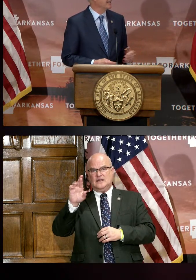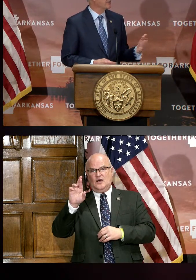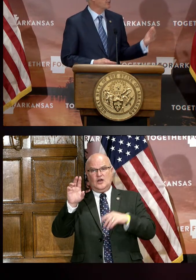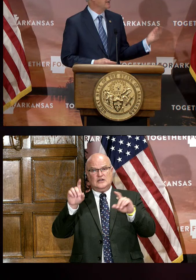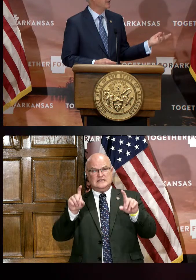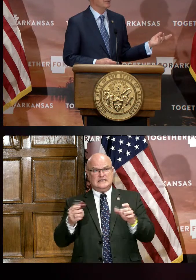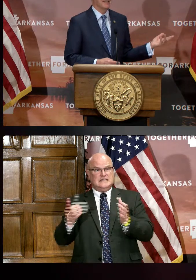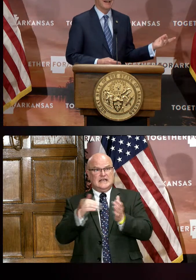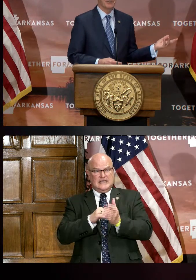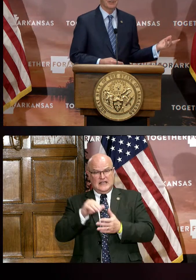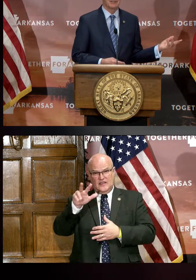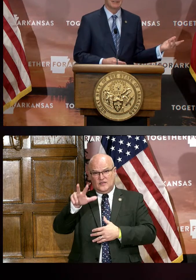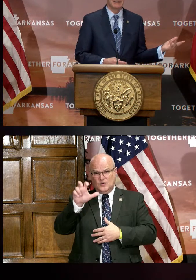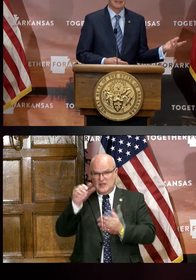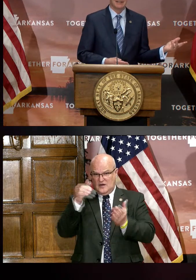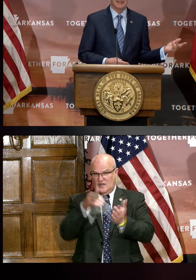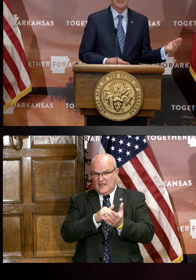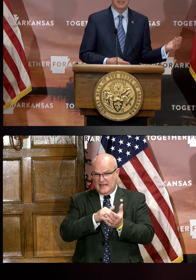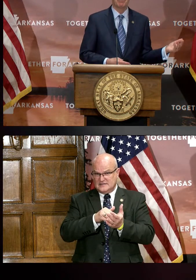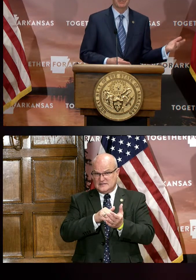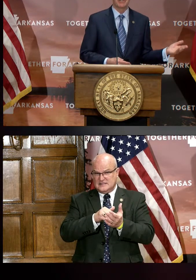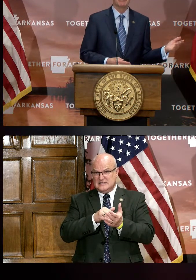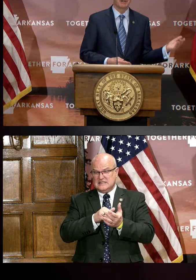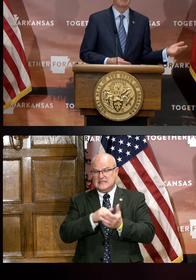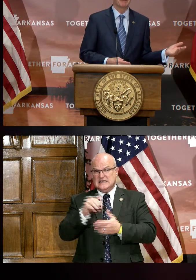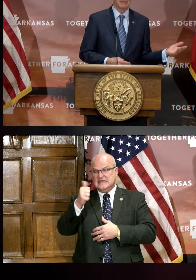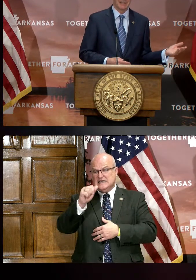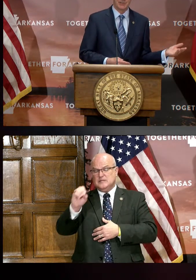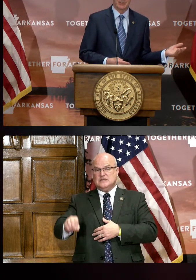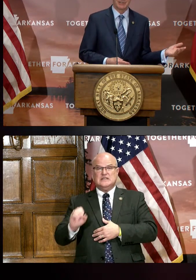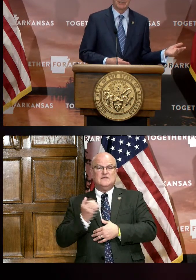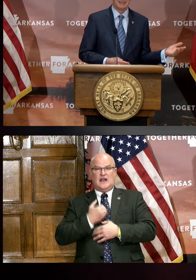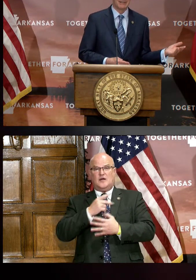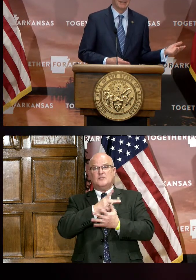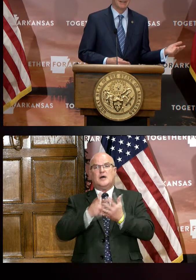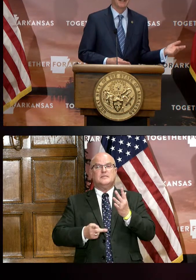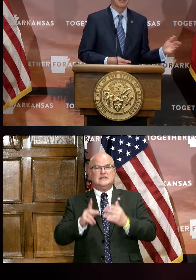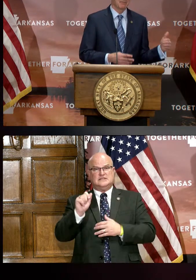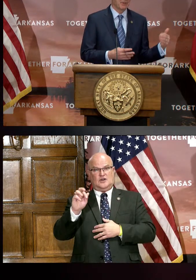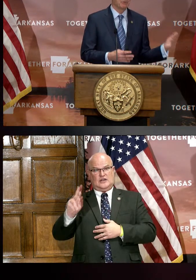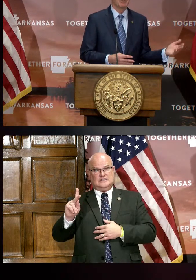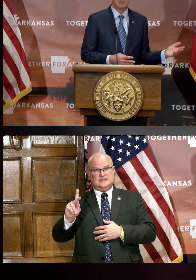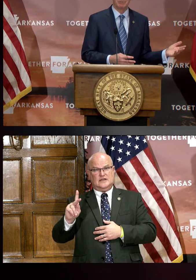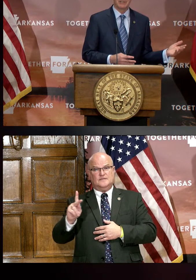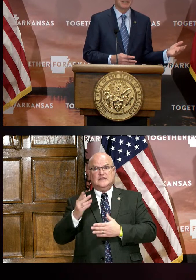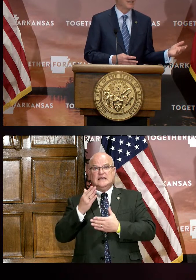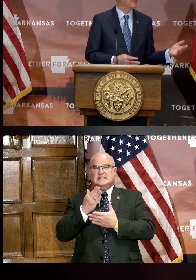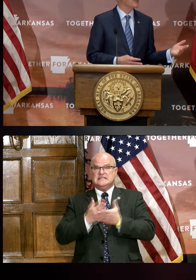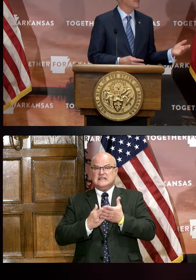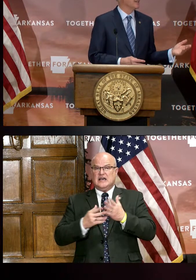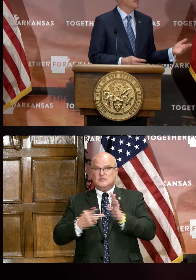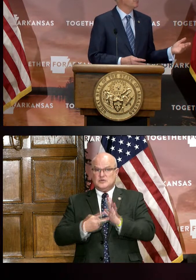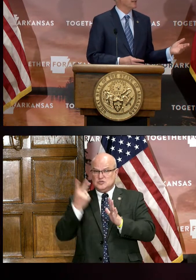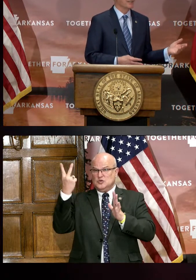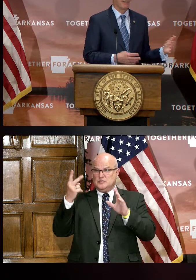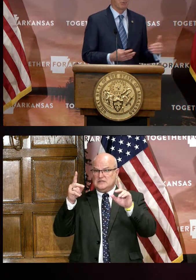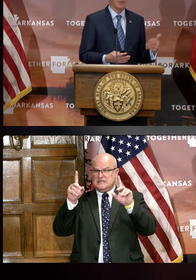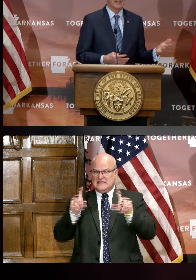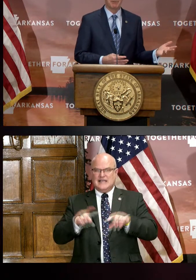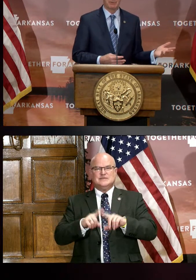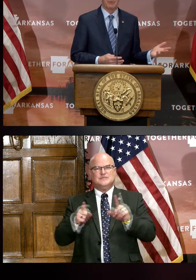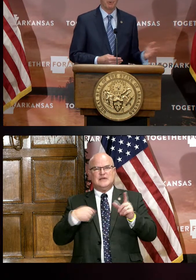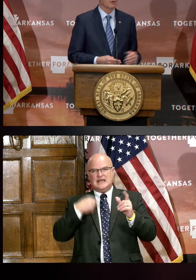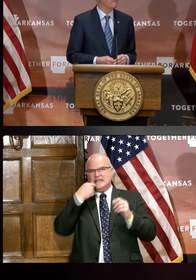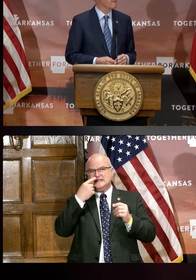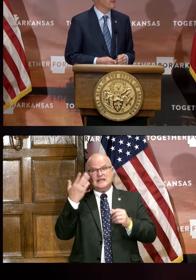And again, 300,000 is 10% of our population. Some of those are duplicate tests, but